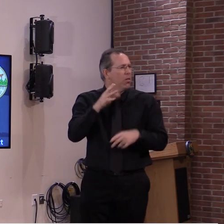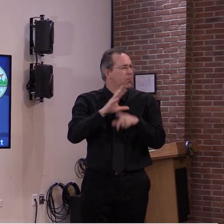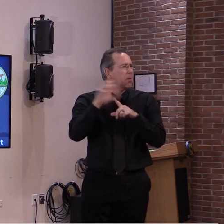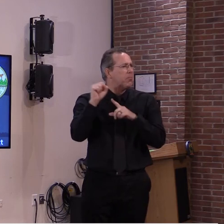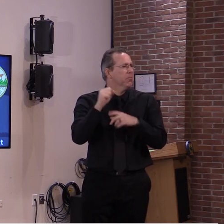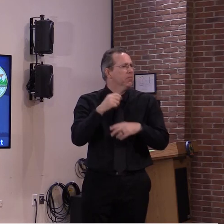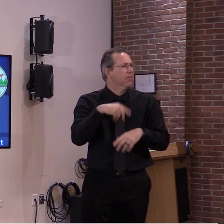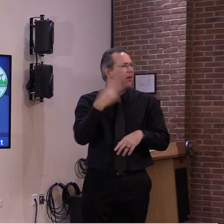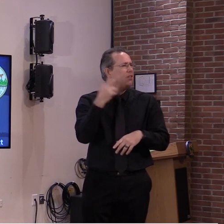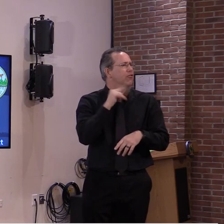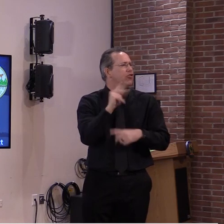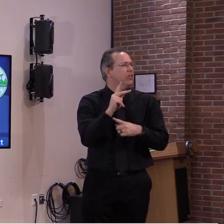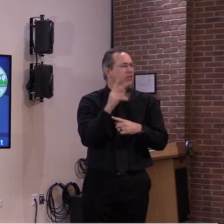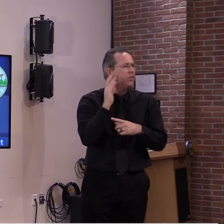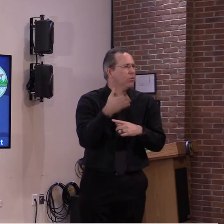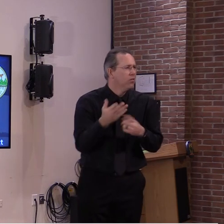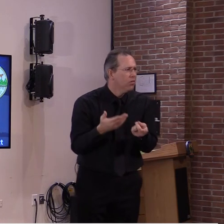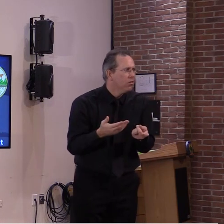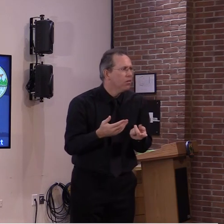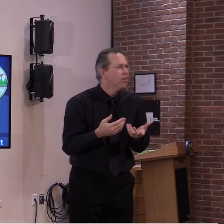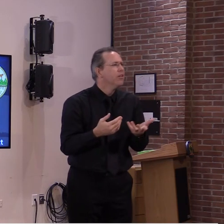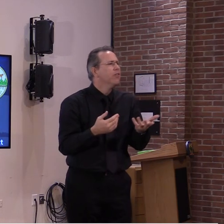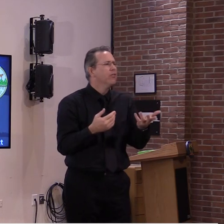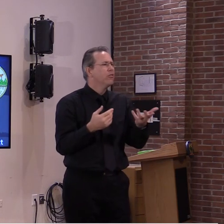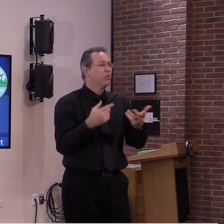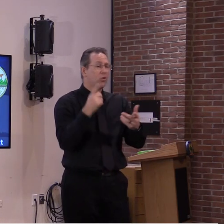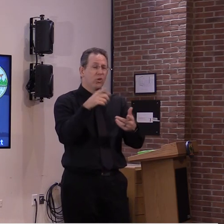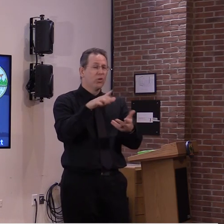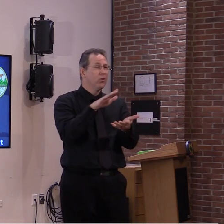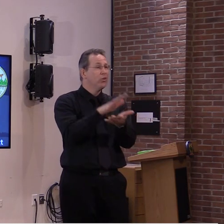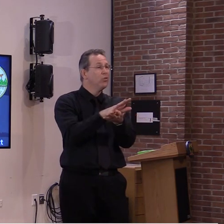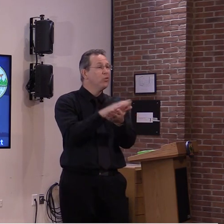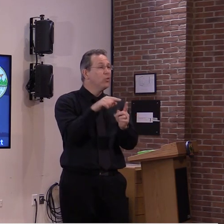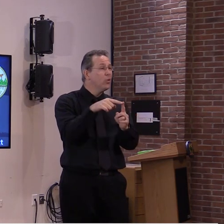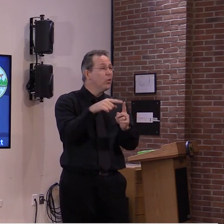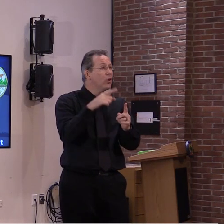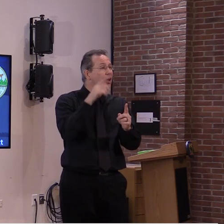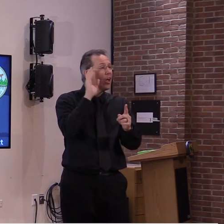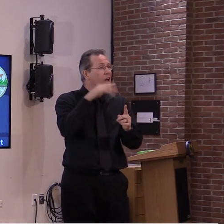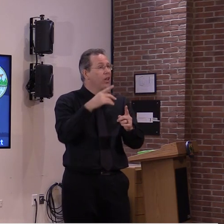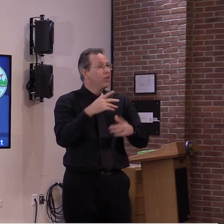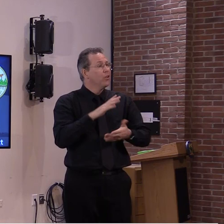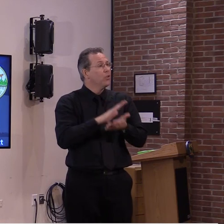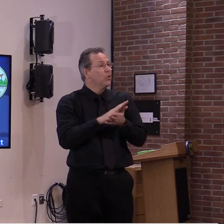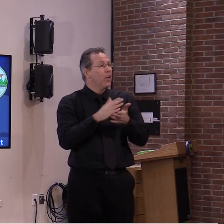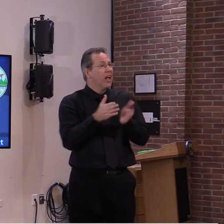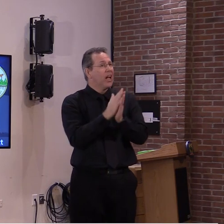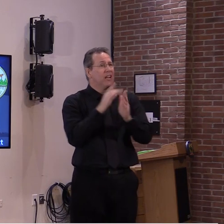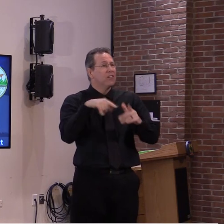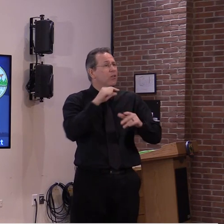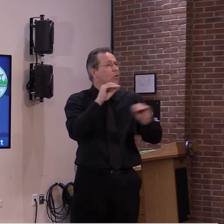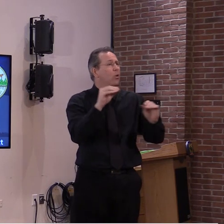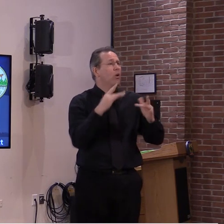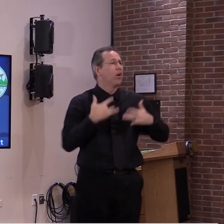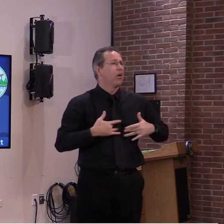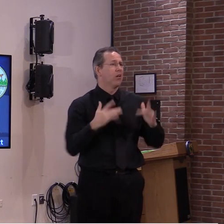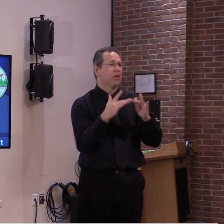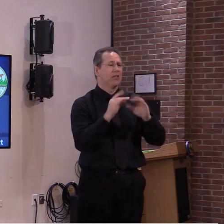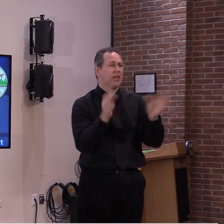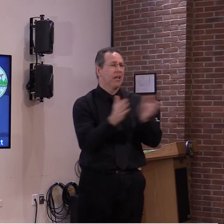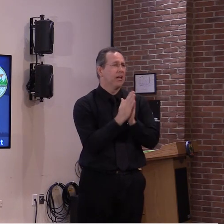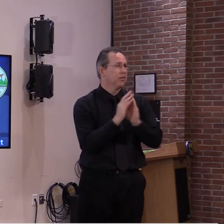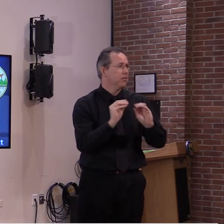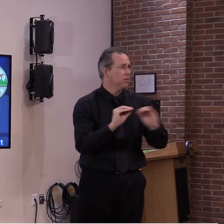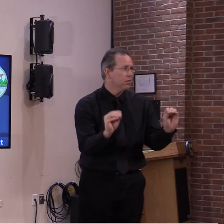and or school-based and recreational are limited to no-contact practice sessions. And in corresponding with